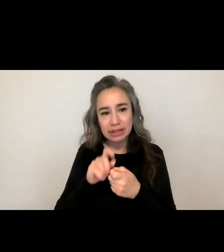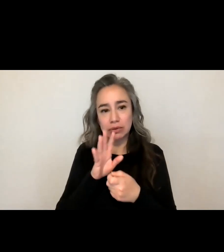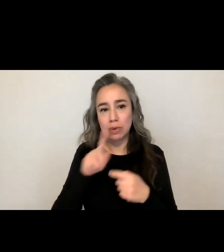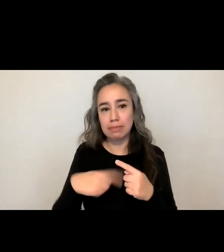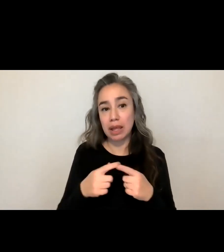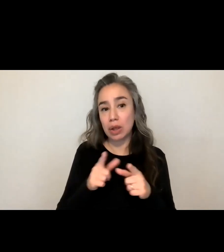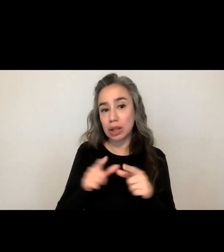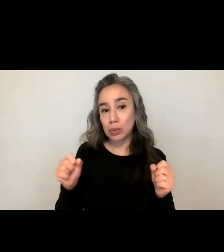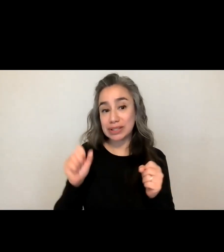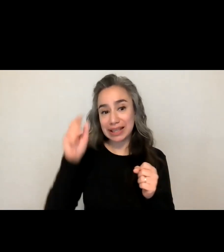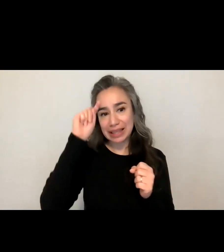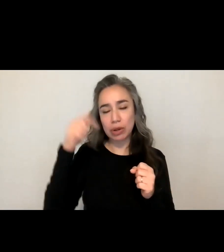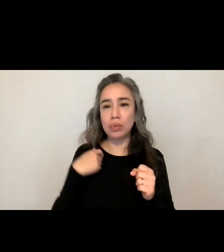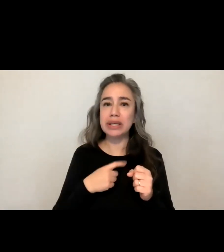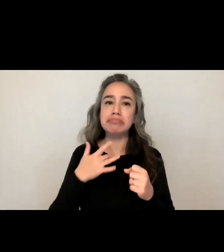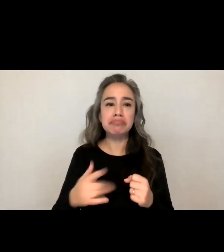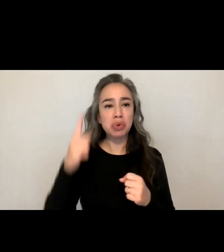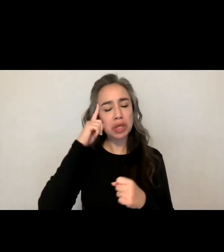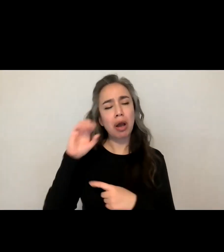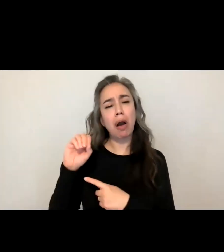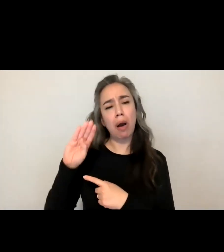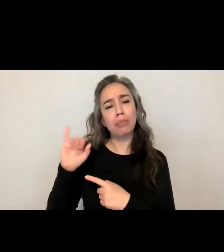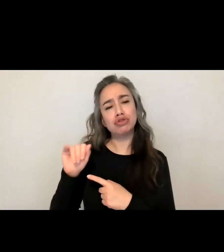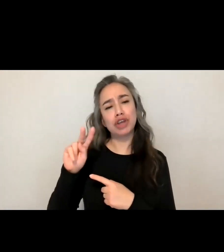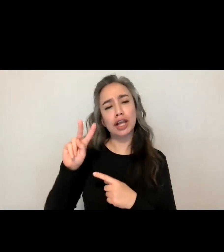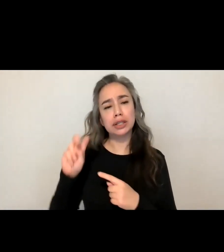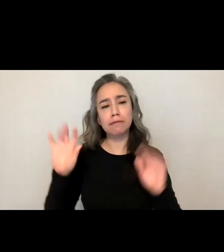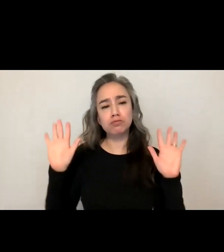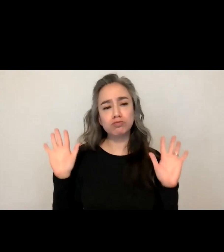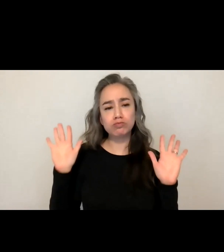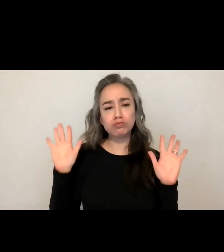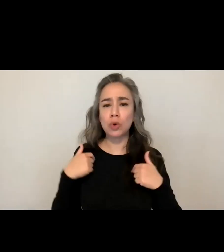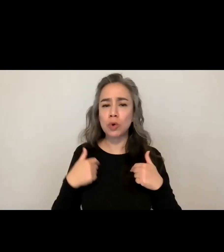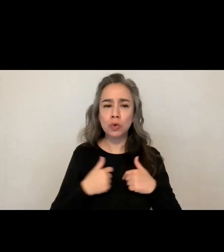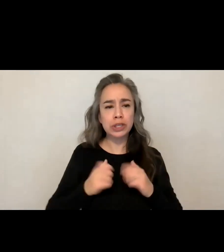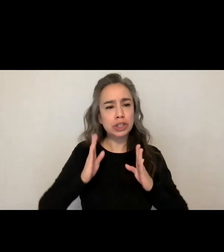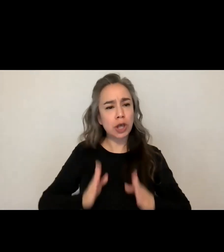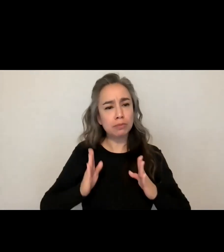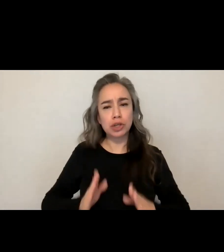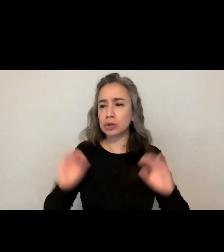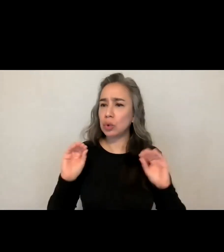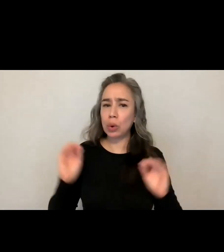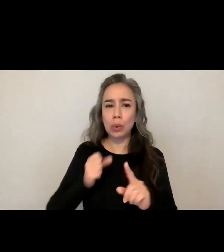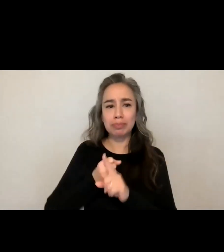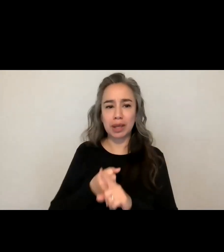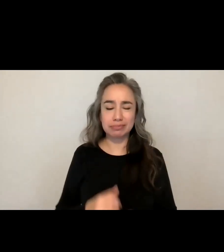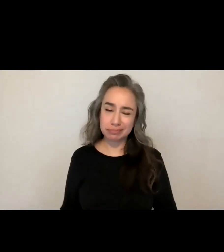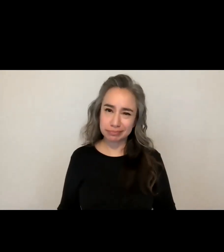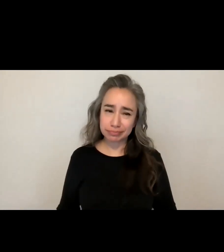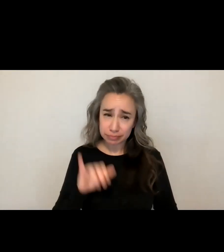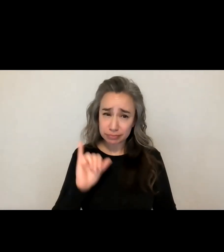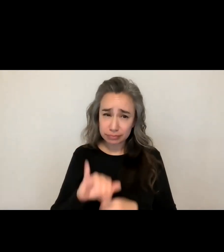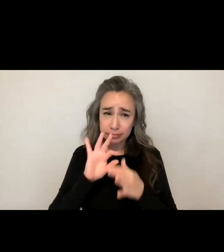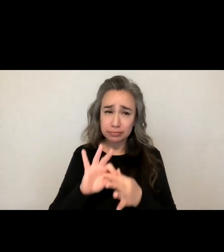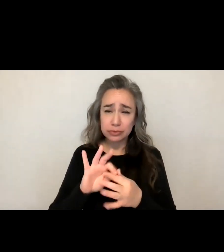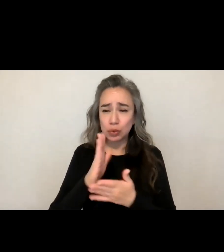are objective, and that our subjectivities don't really play a role into it. And I think this gets to some of the things that were mentioned in